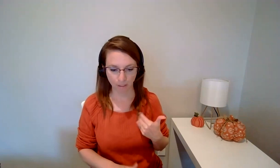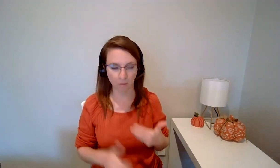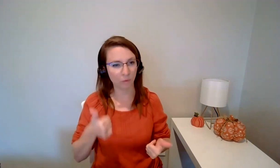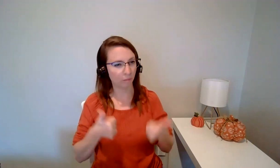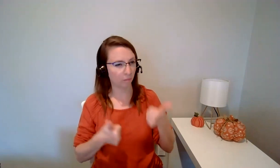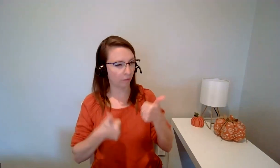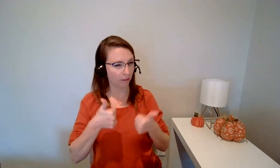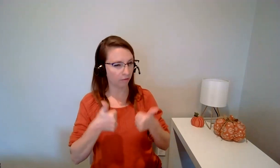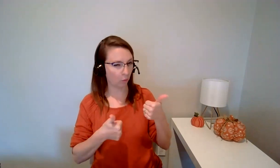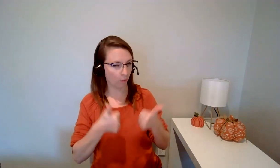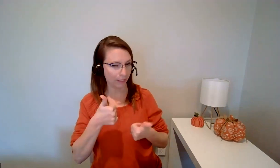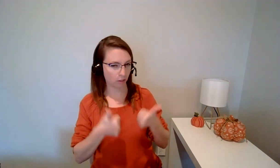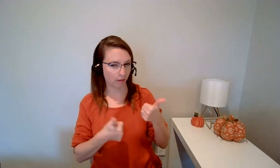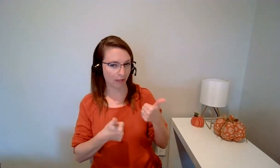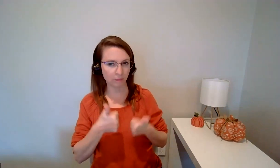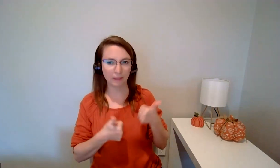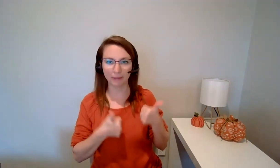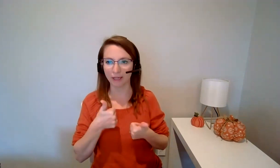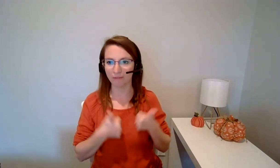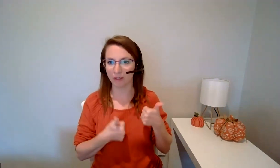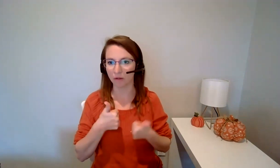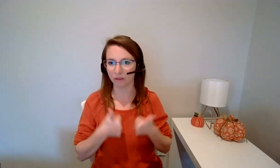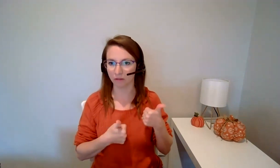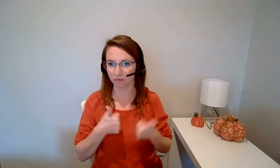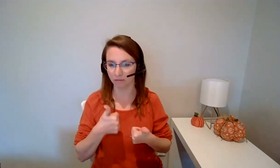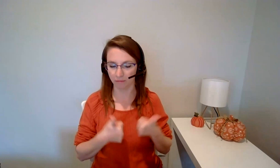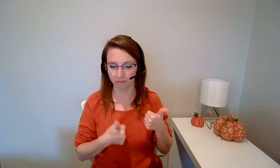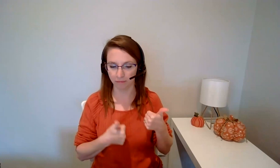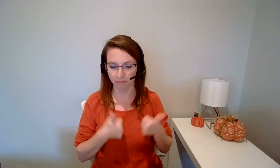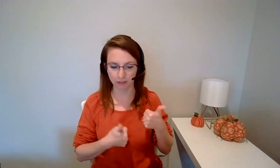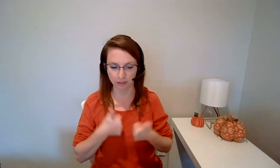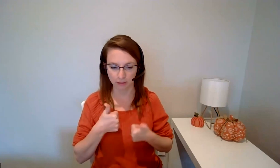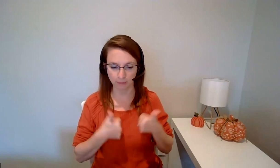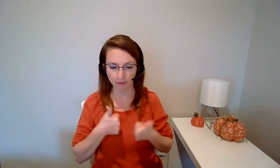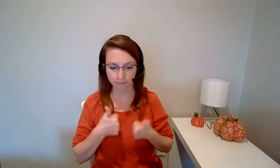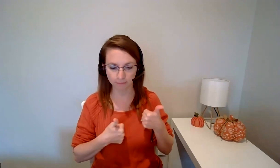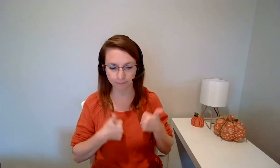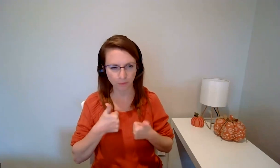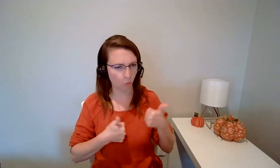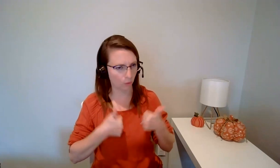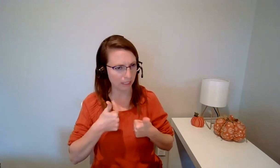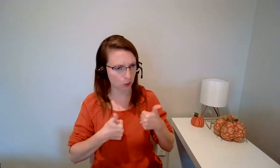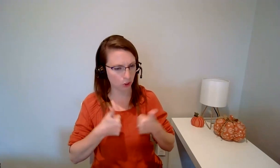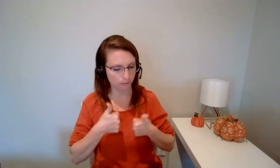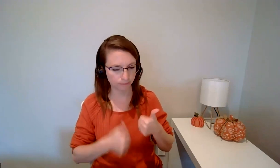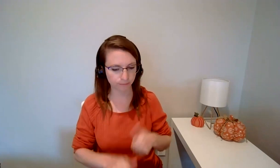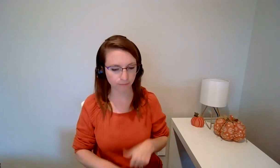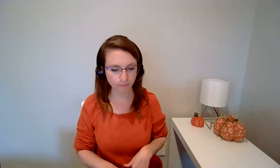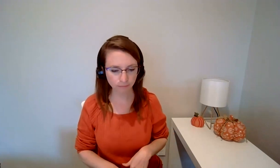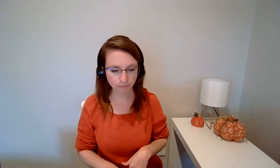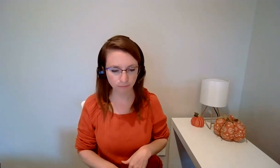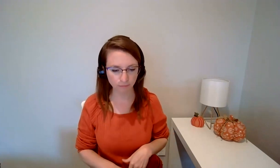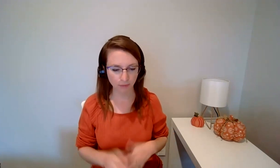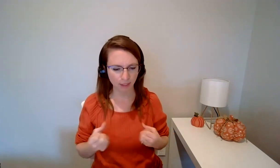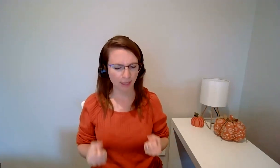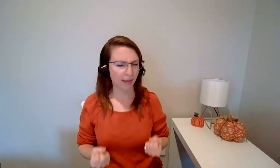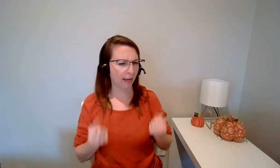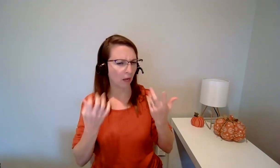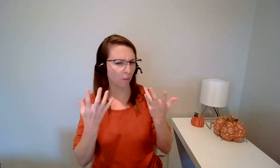Okay. We went over which last week, but I have it on your list this week. Which. How